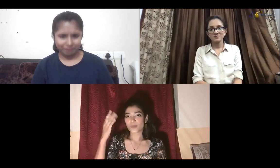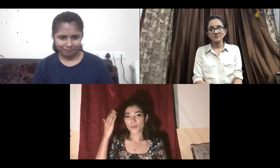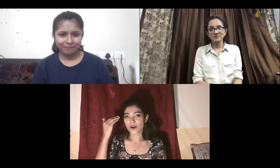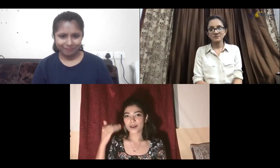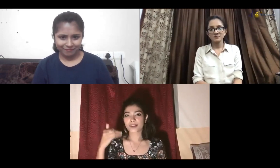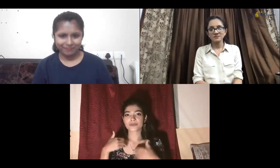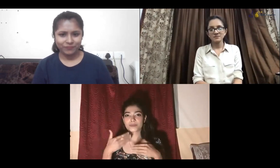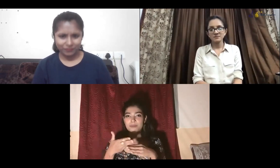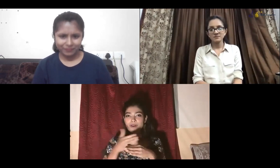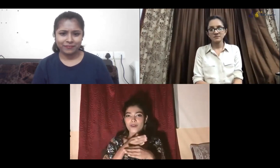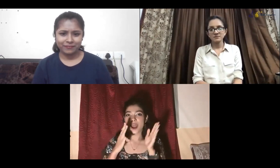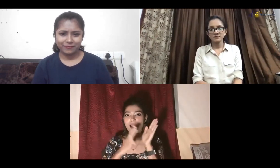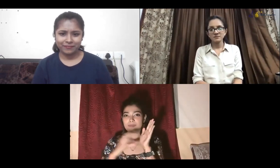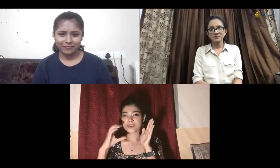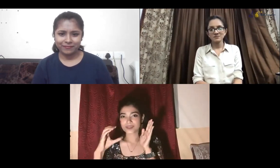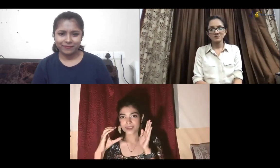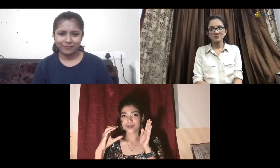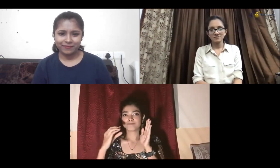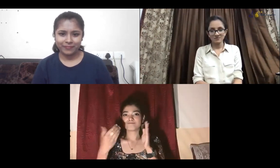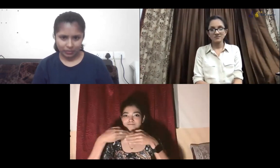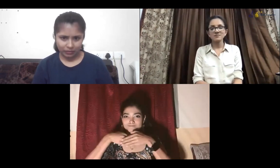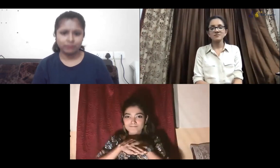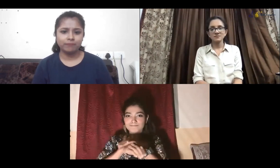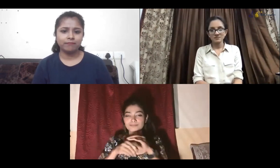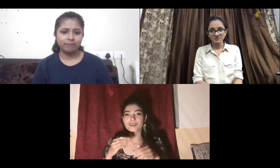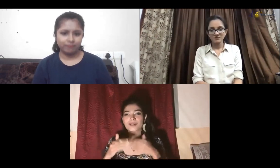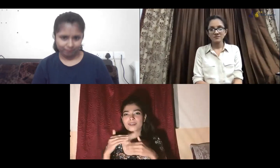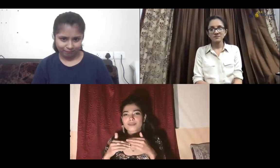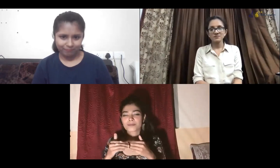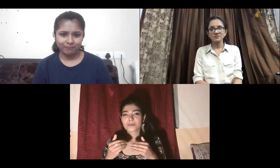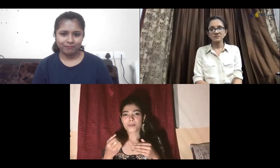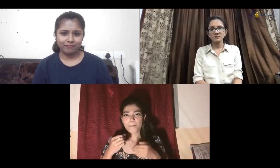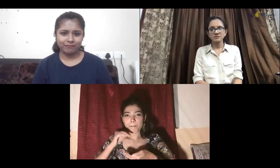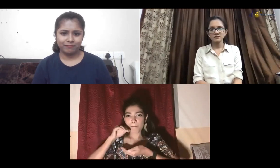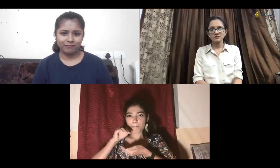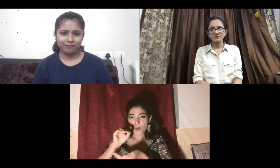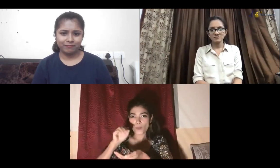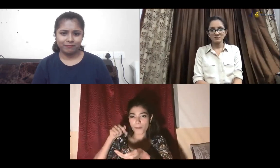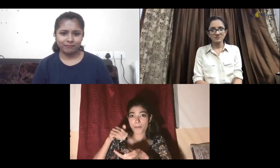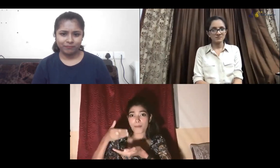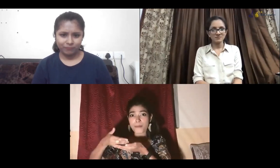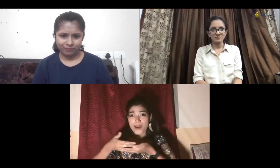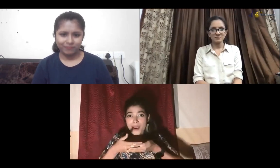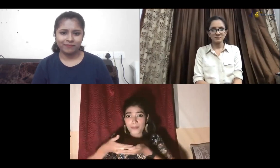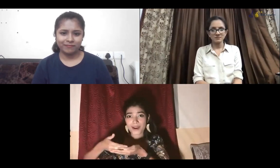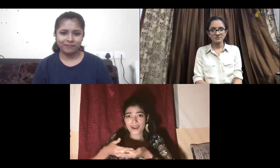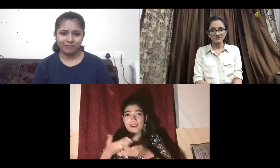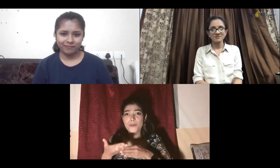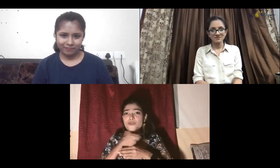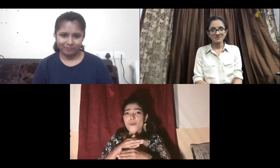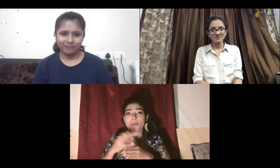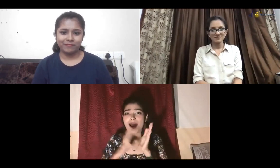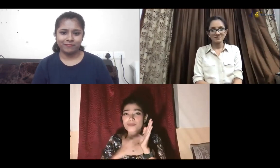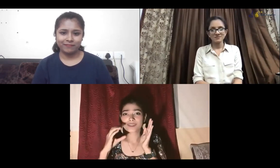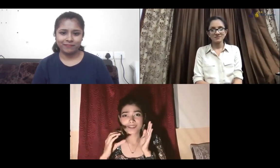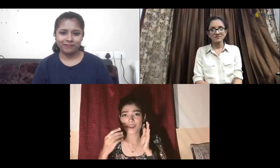So I feel a proud woman. Why? Because we have a menstruation, you know. So when I born